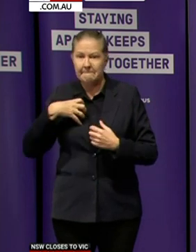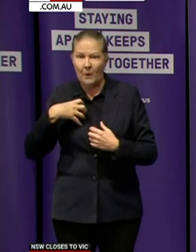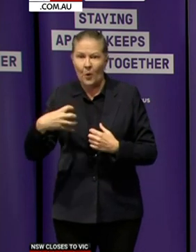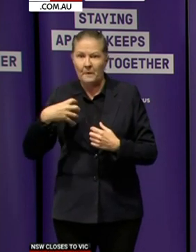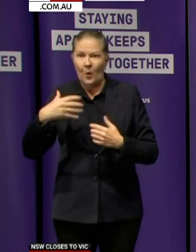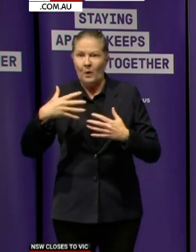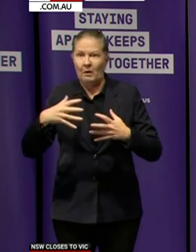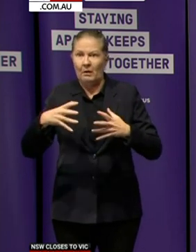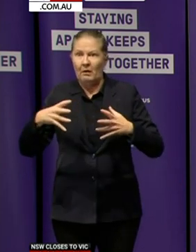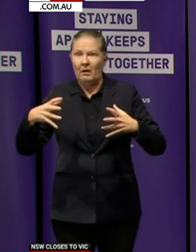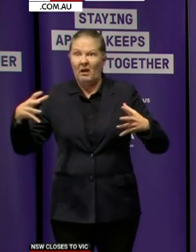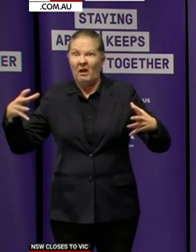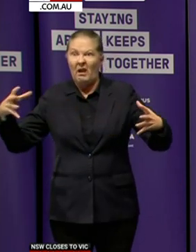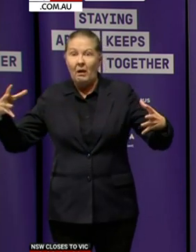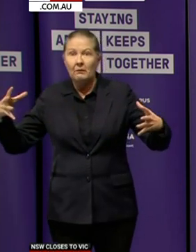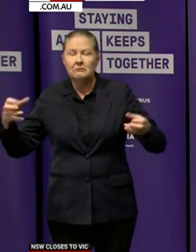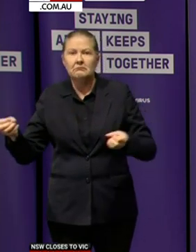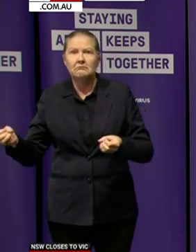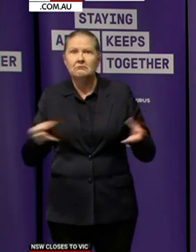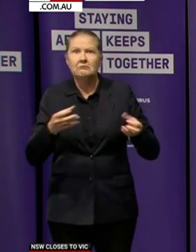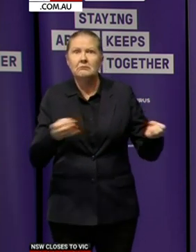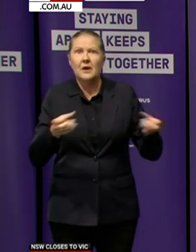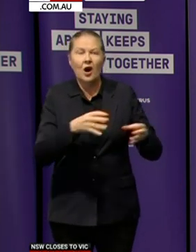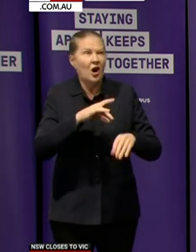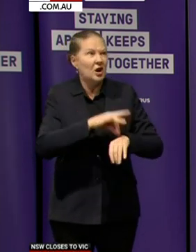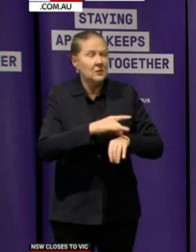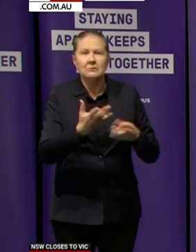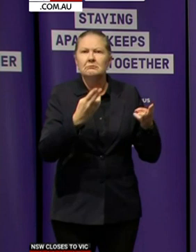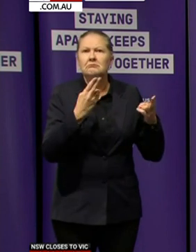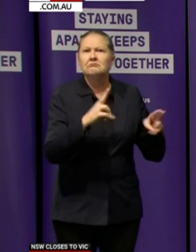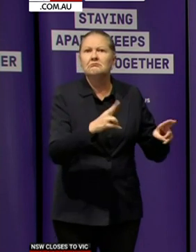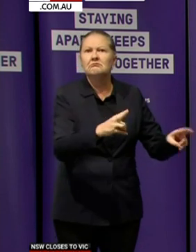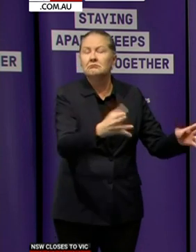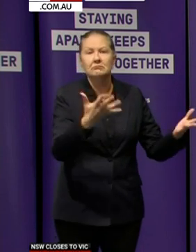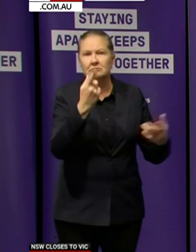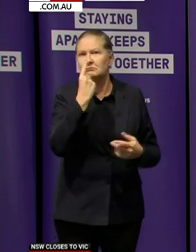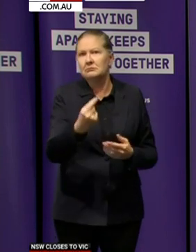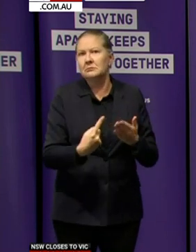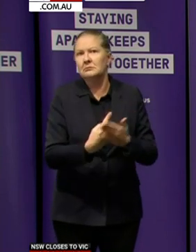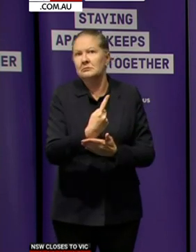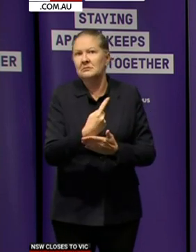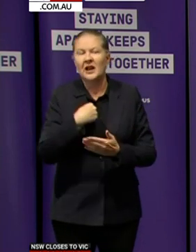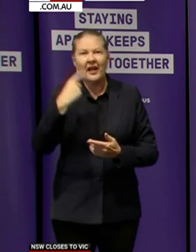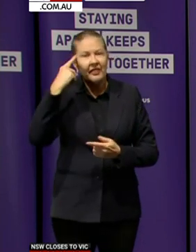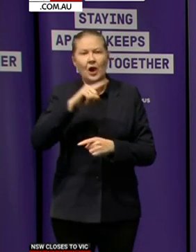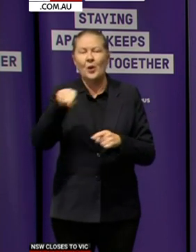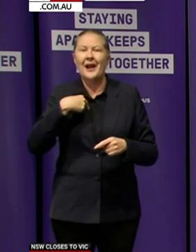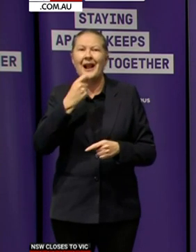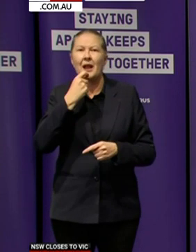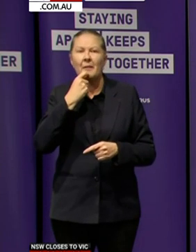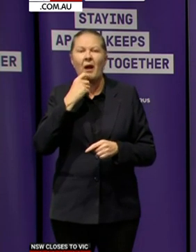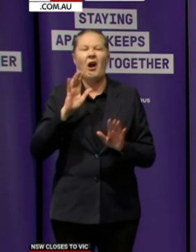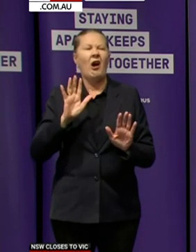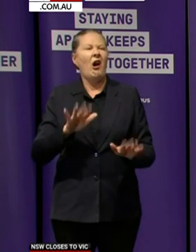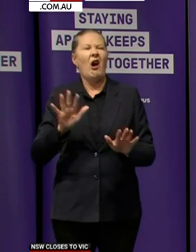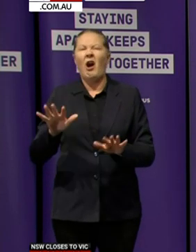hospital, and the inevitable tragedy that will come from that. I think a sense of complacency has crept into us as we